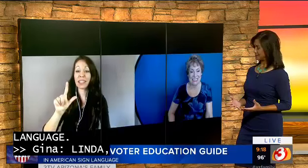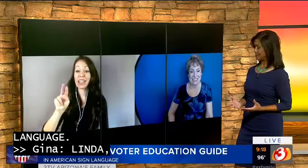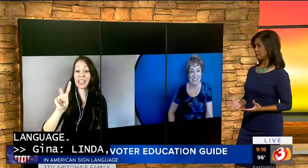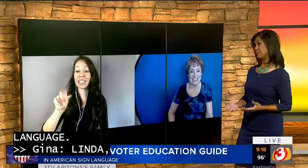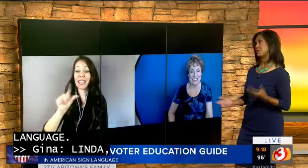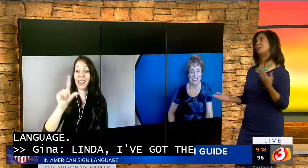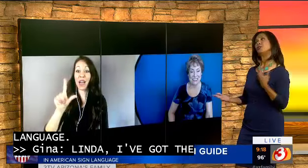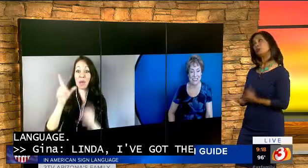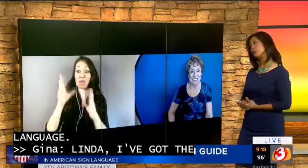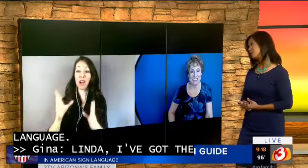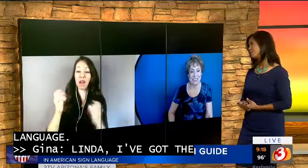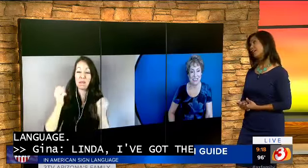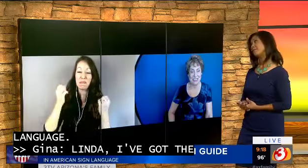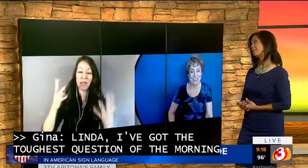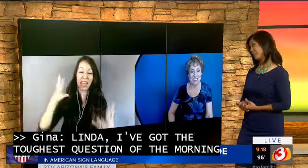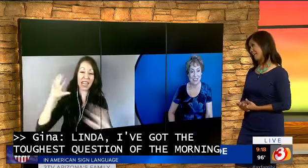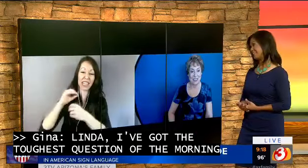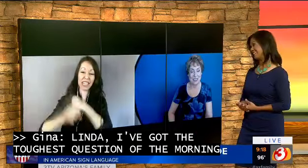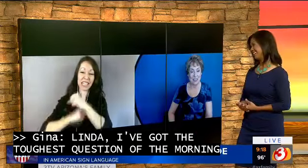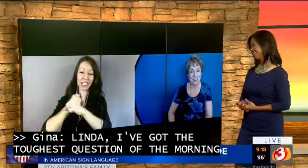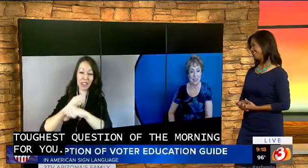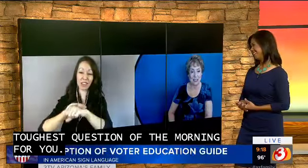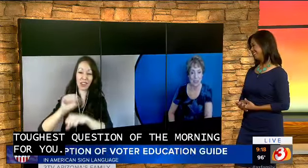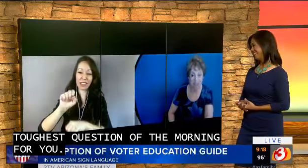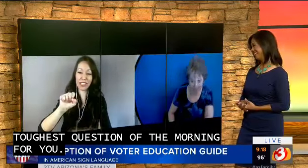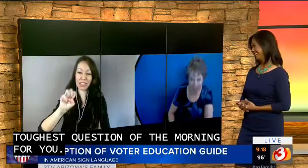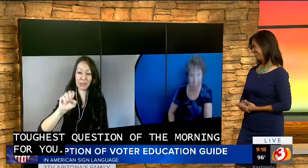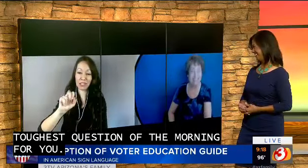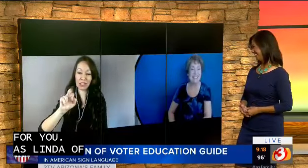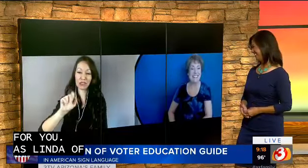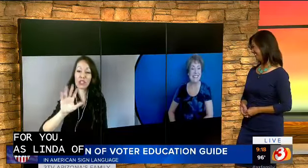you spent on Sesame Street, who was your favorite friend?